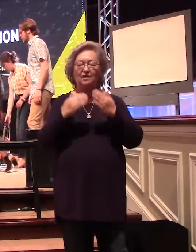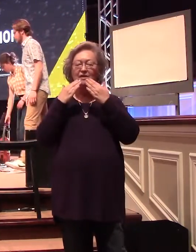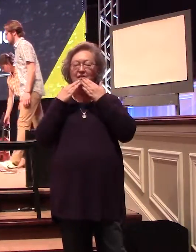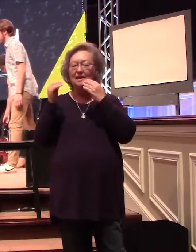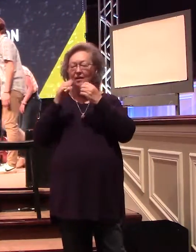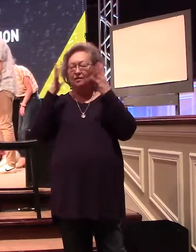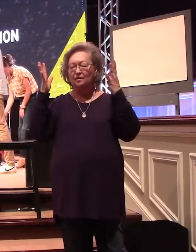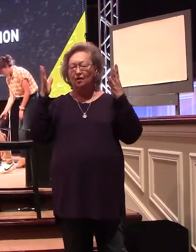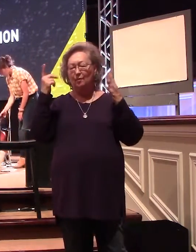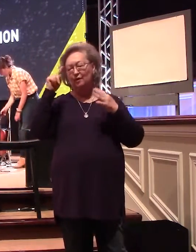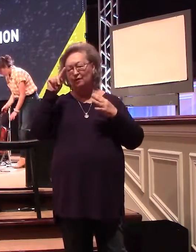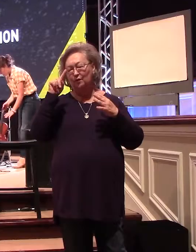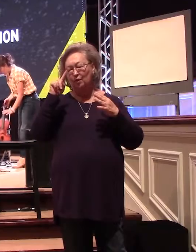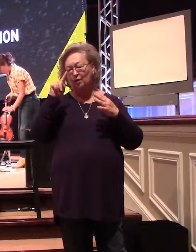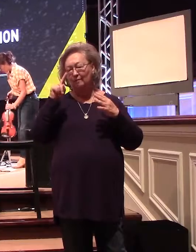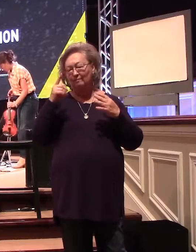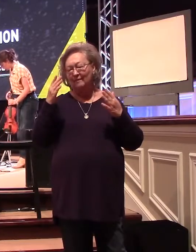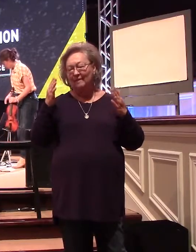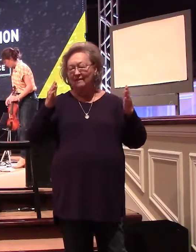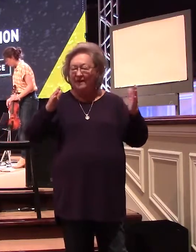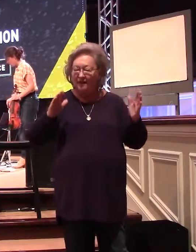for the encouragement last night